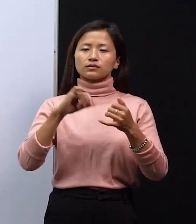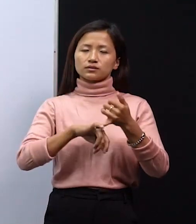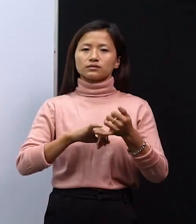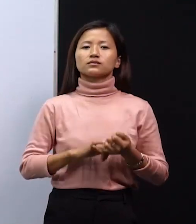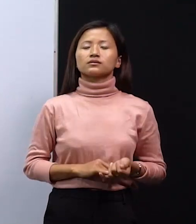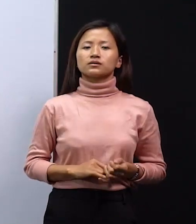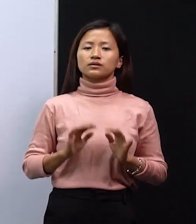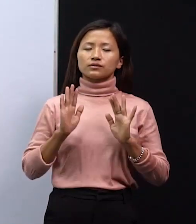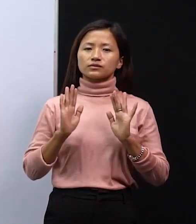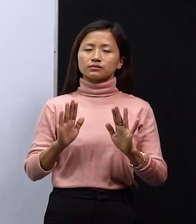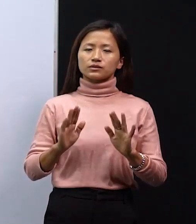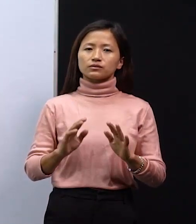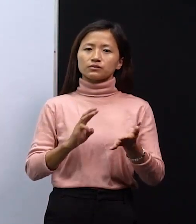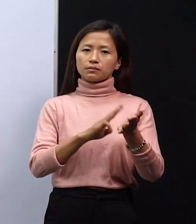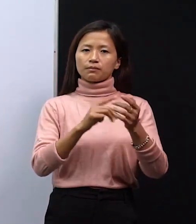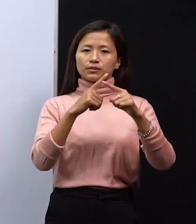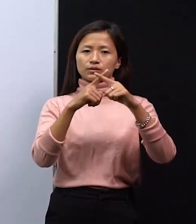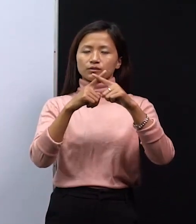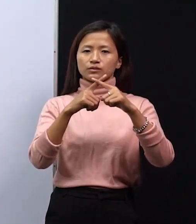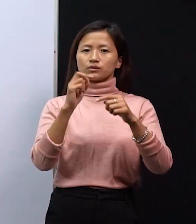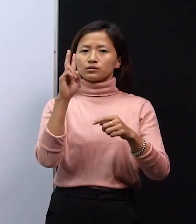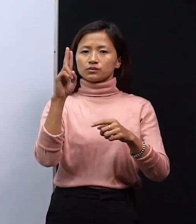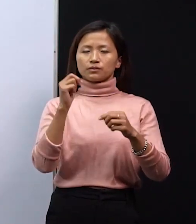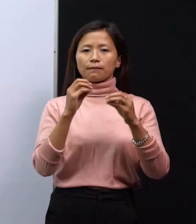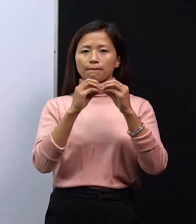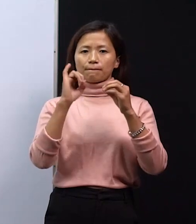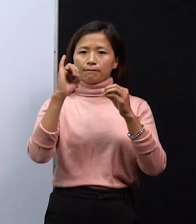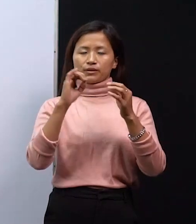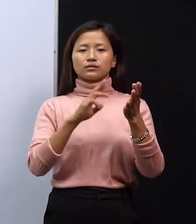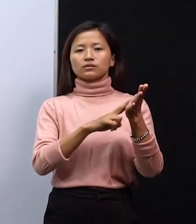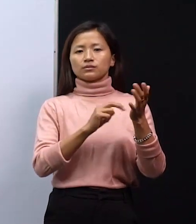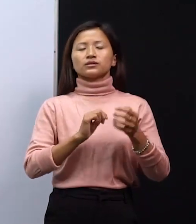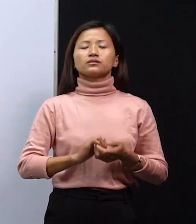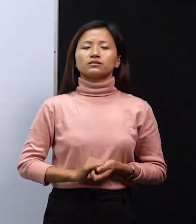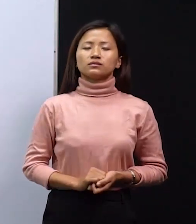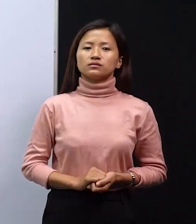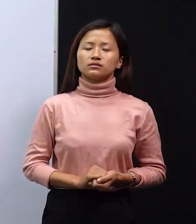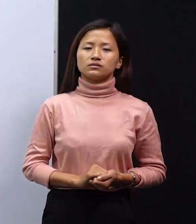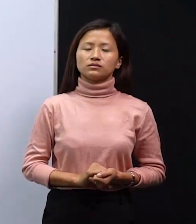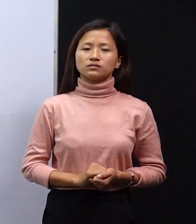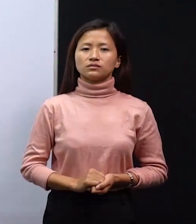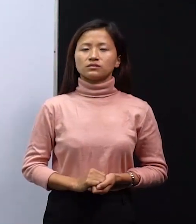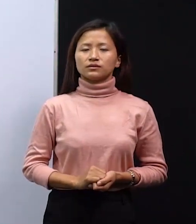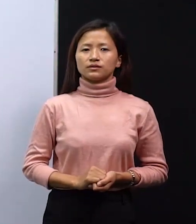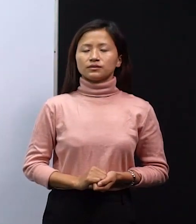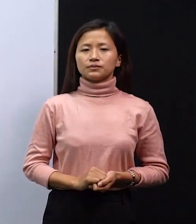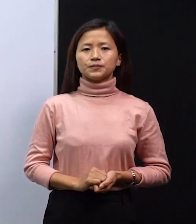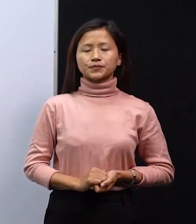you simply have to multiply these two binomial. Okay? So this is the first identity.